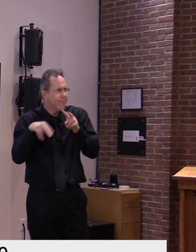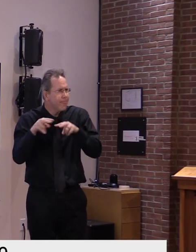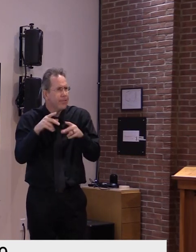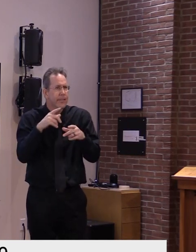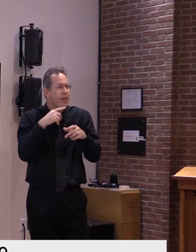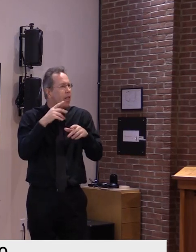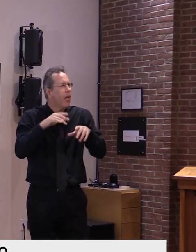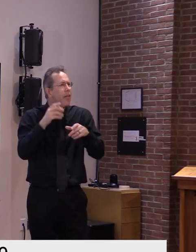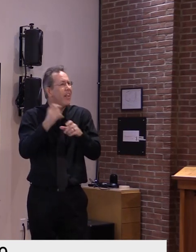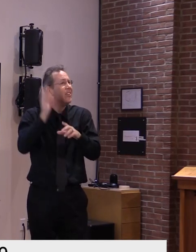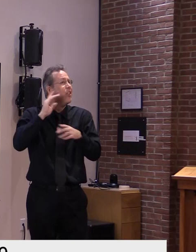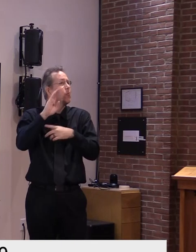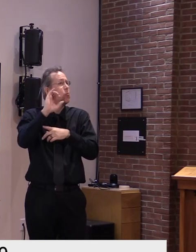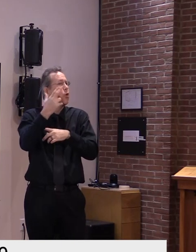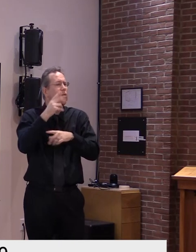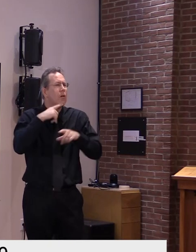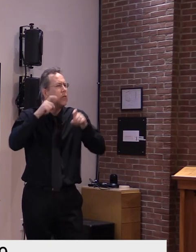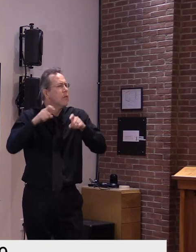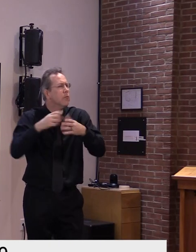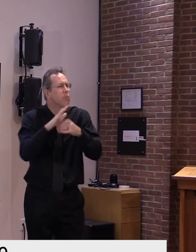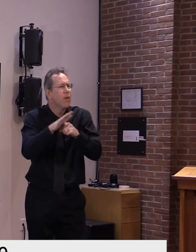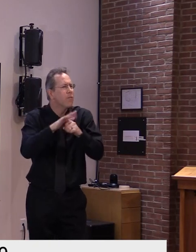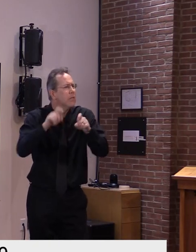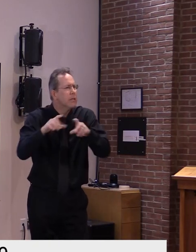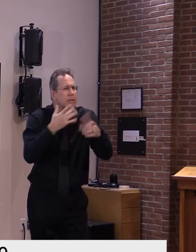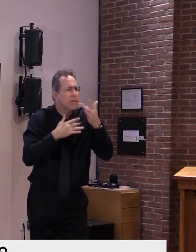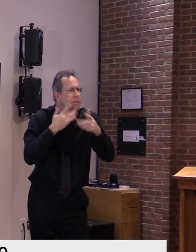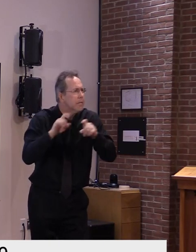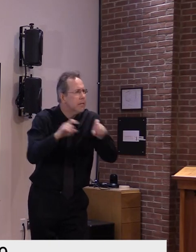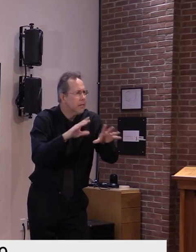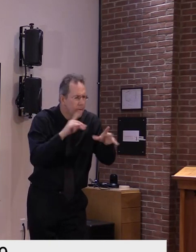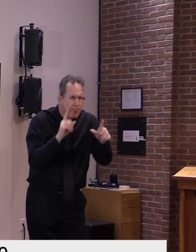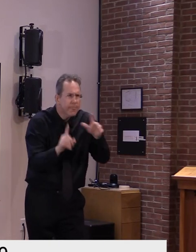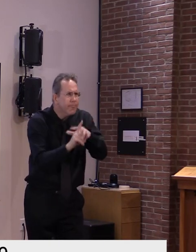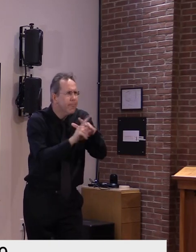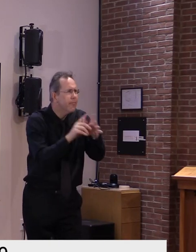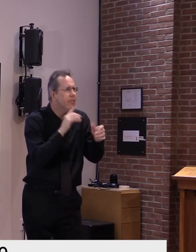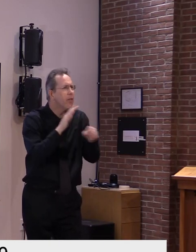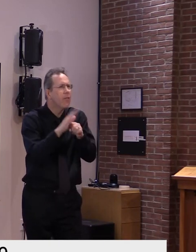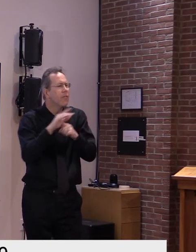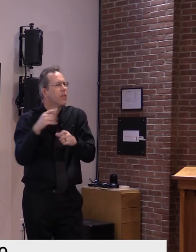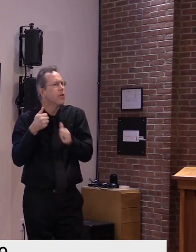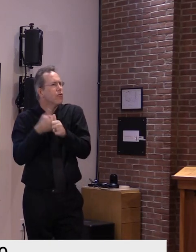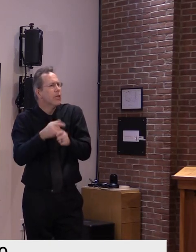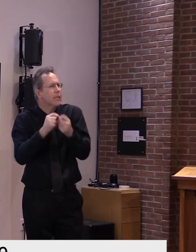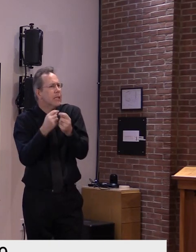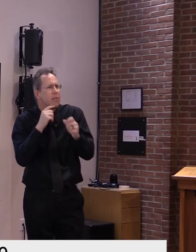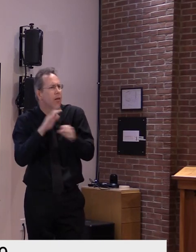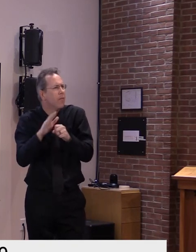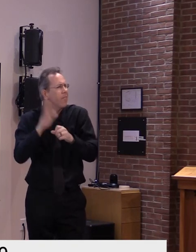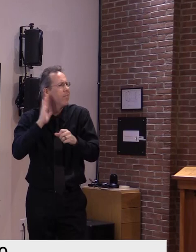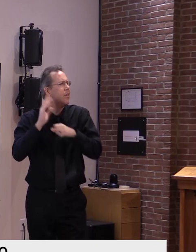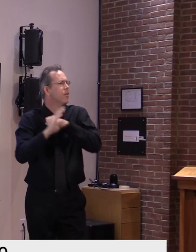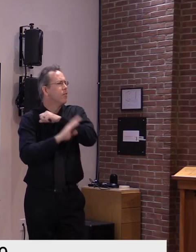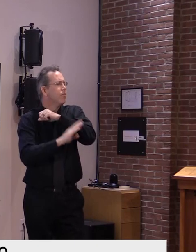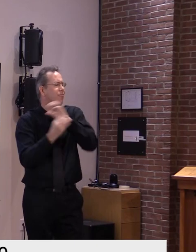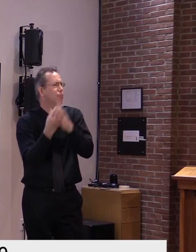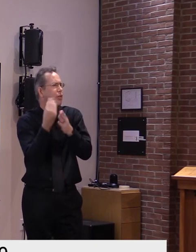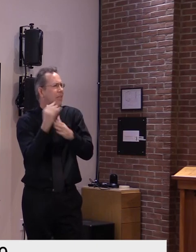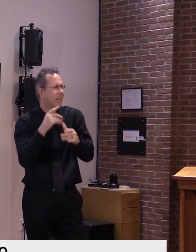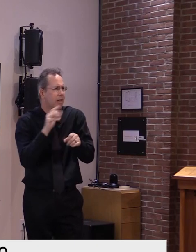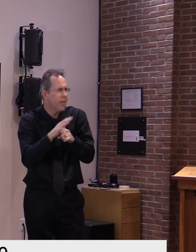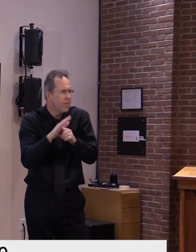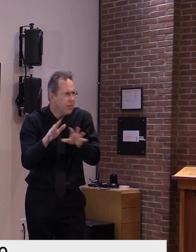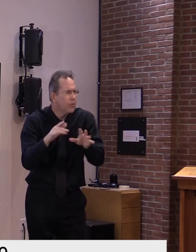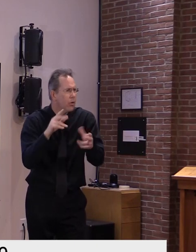available, there was community spread fairly quickly. And outbreaks were predominantly in long-term care facilities